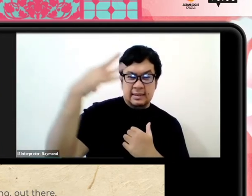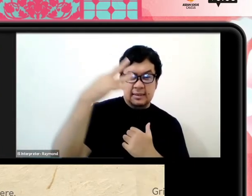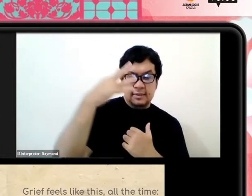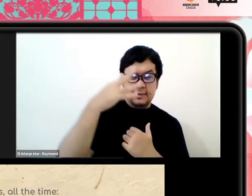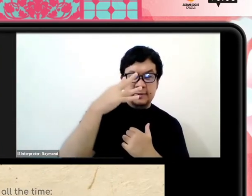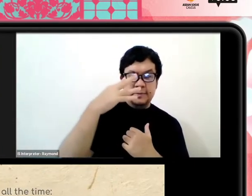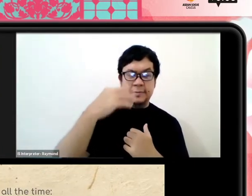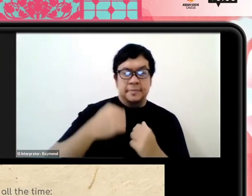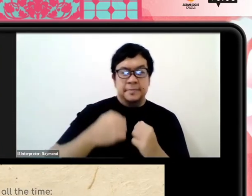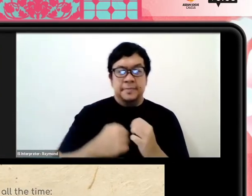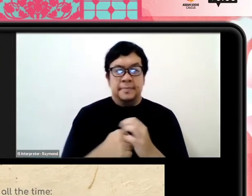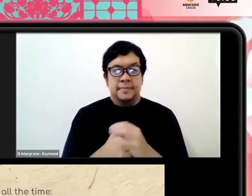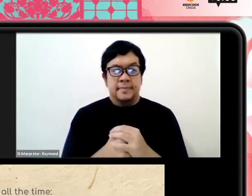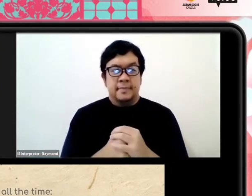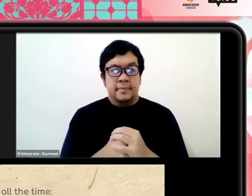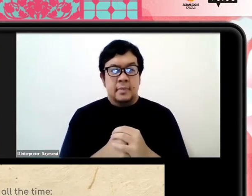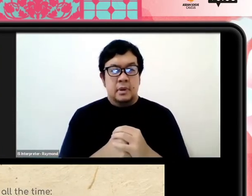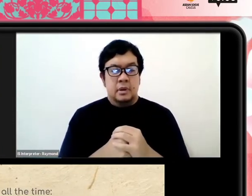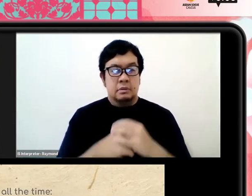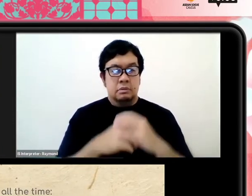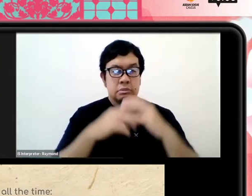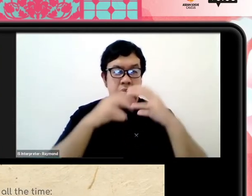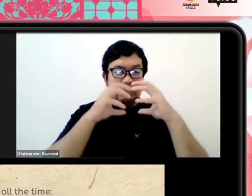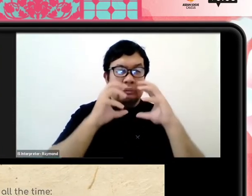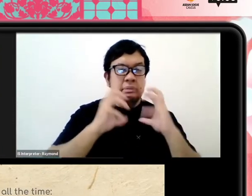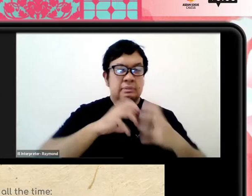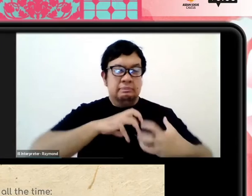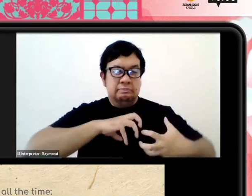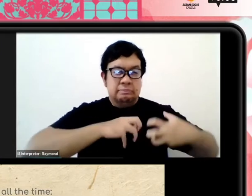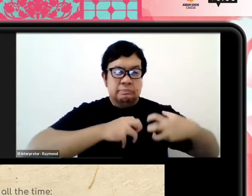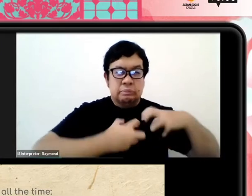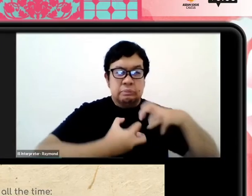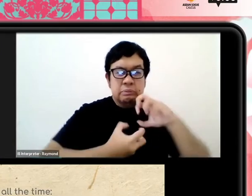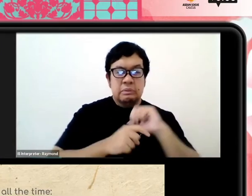Grief feels like this all the time.